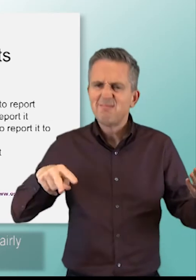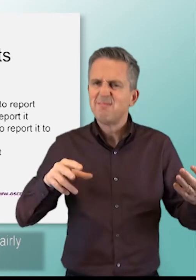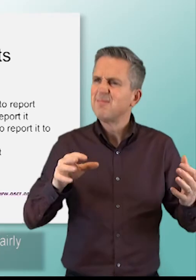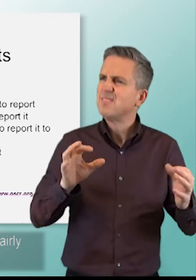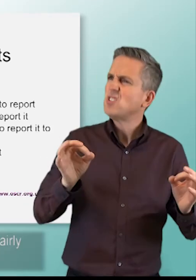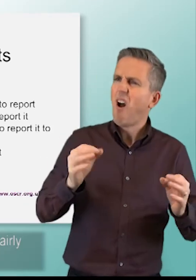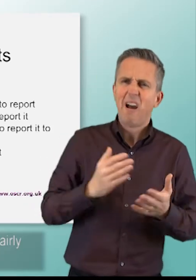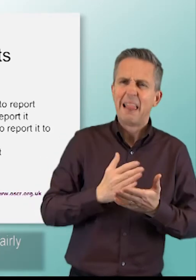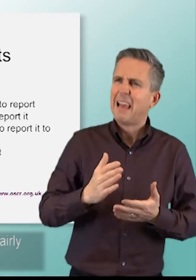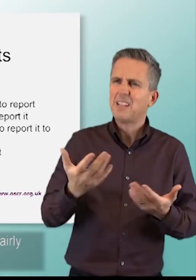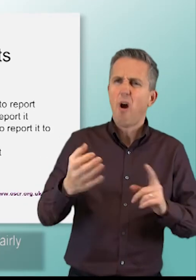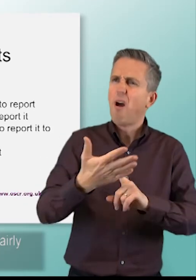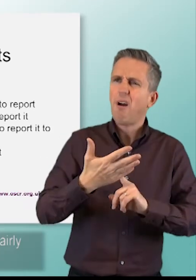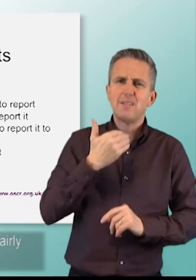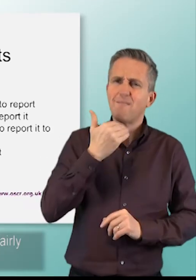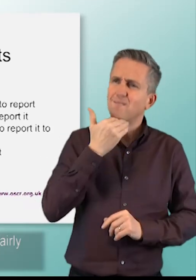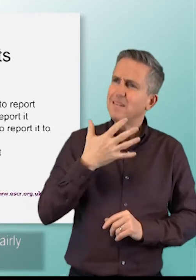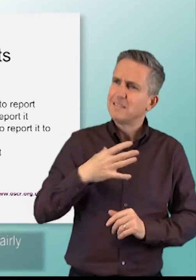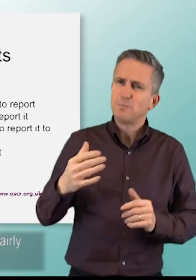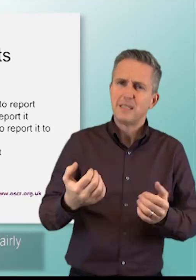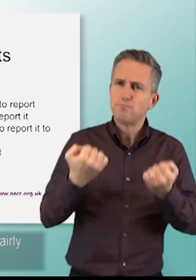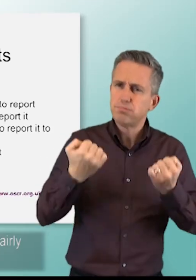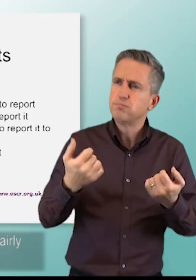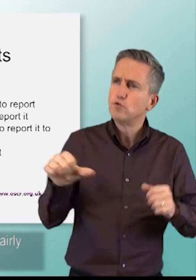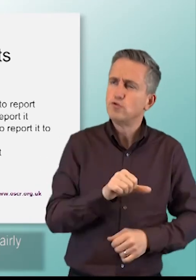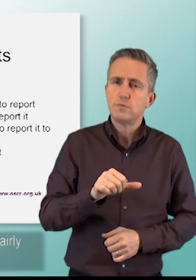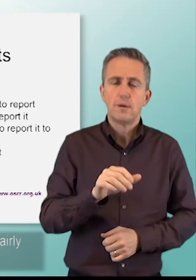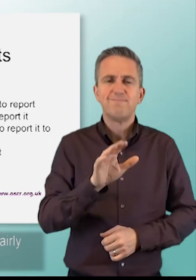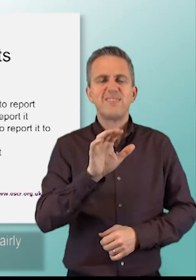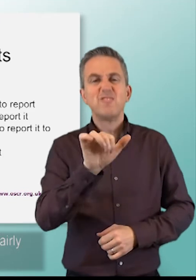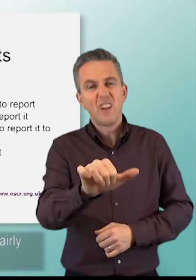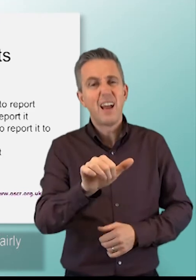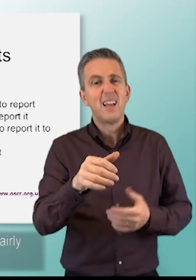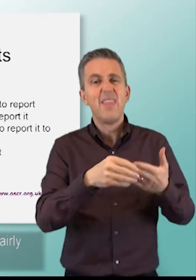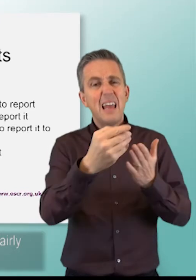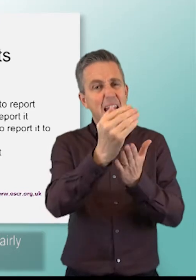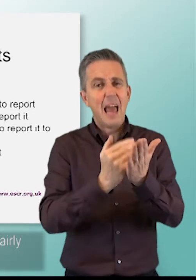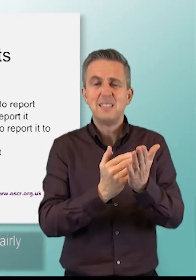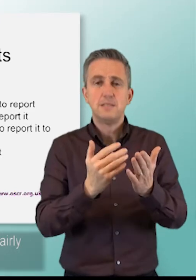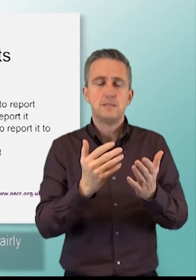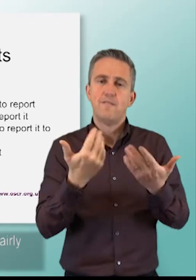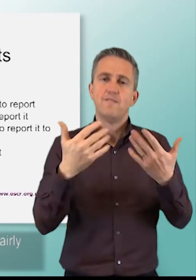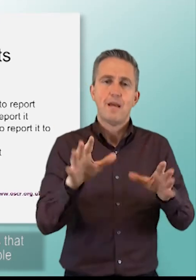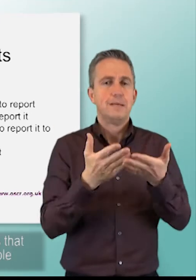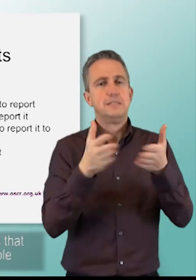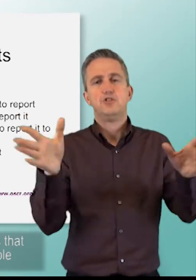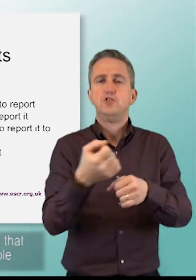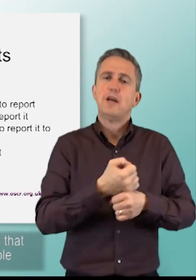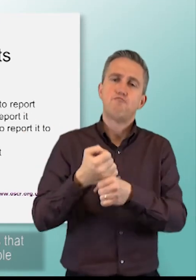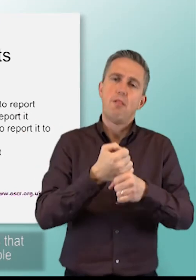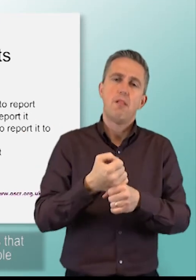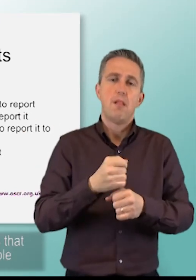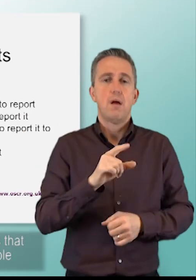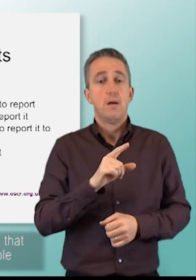us what it is that we need to tell you. And we have kept it fairly high level, and that's for a very good reason. The good